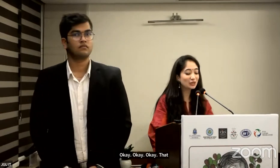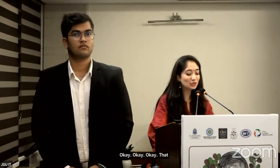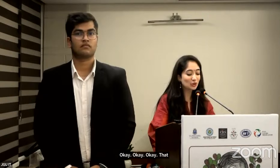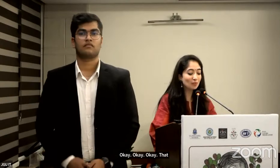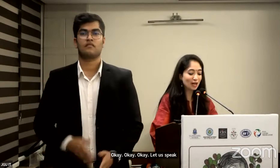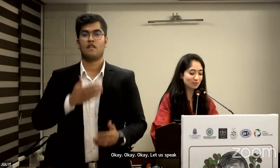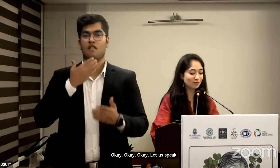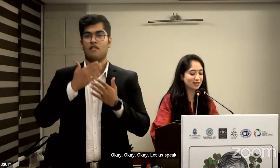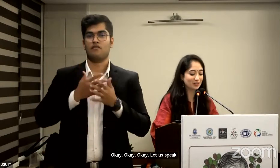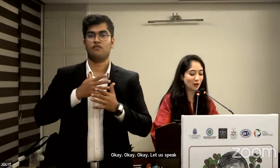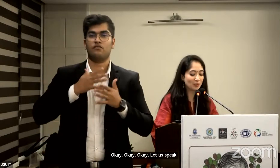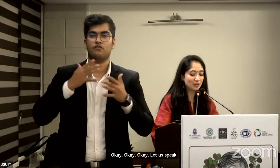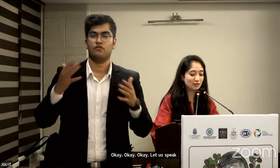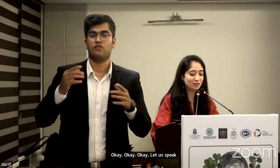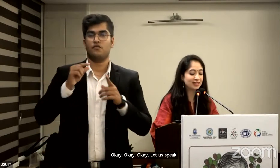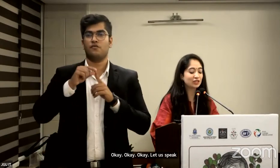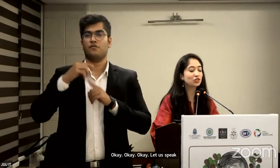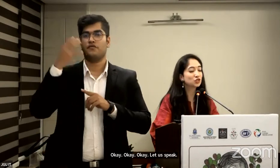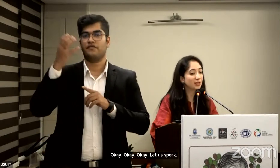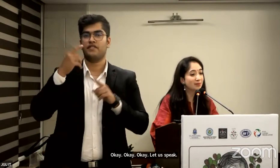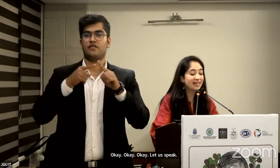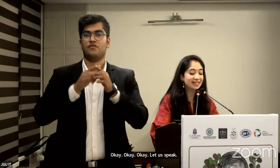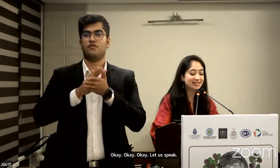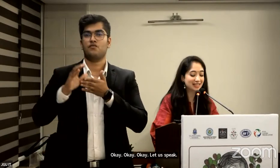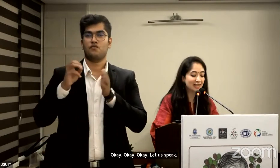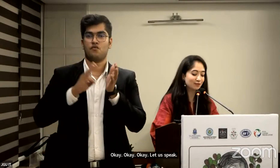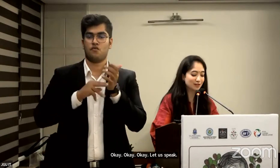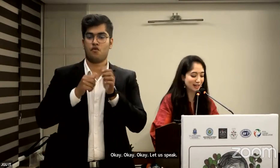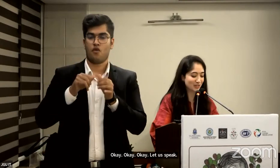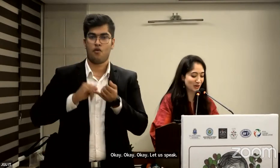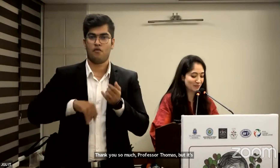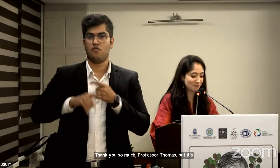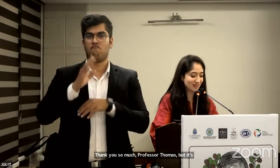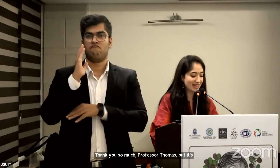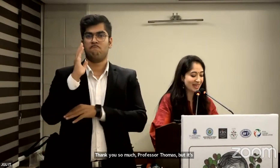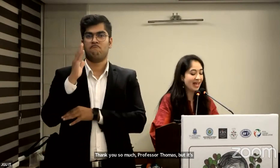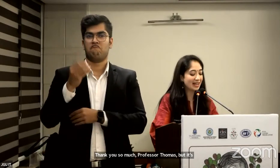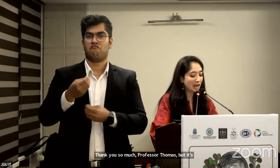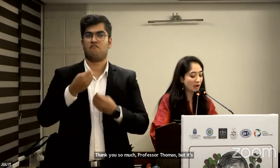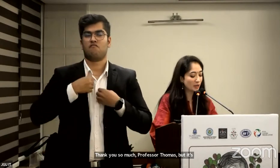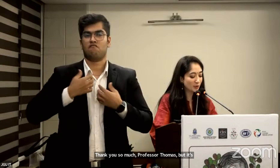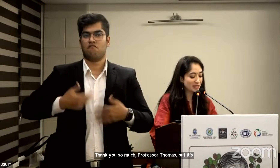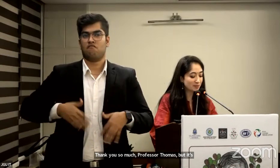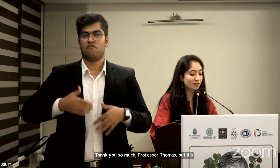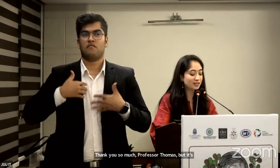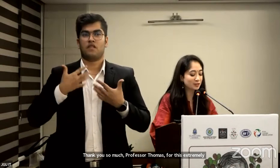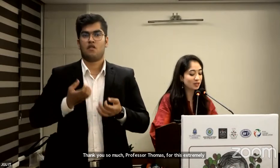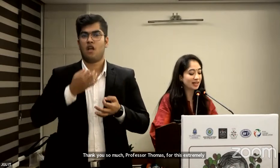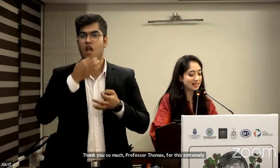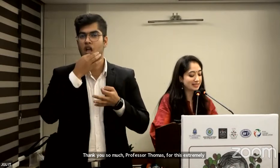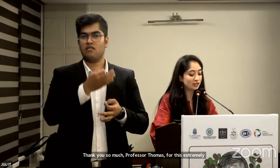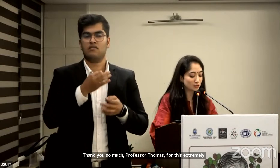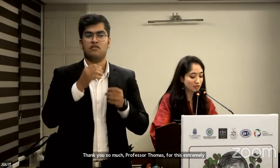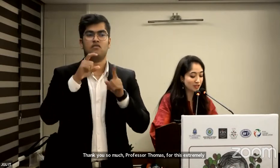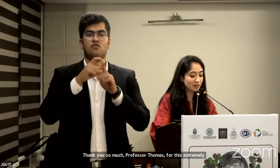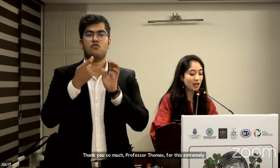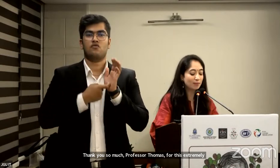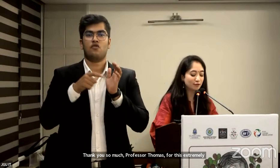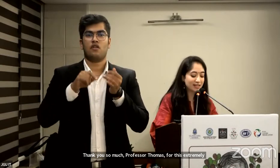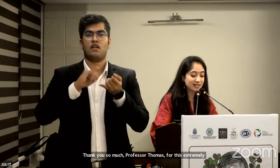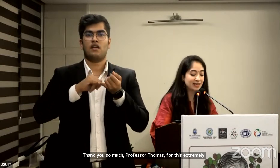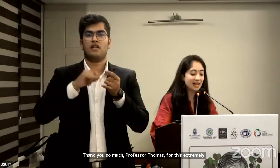Thank you so much, Professor Thomas, for this extremely insightful lecture. I now request Professor Dr. S.G.